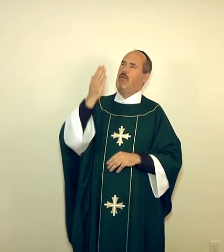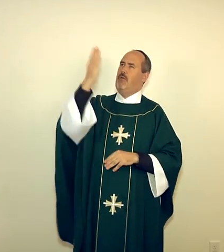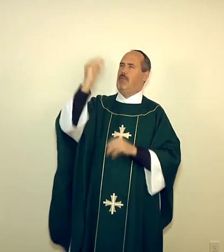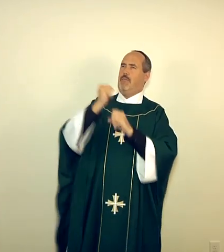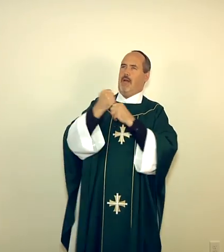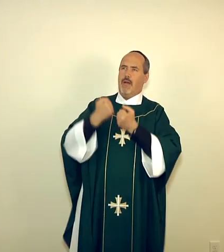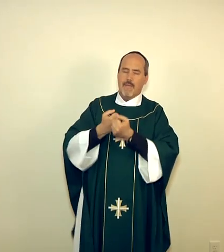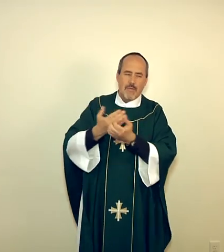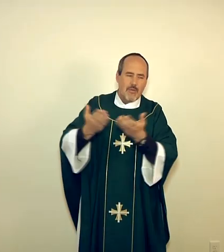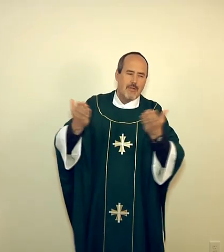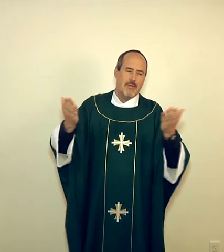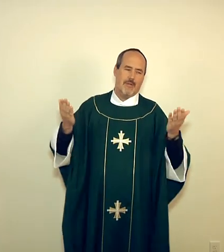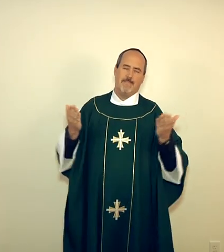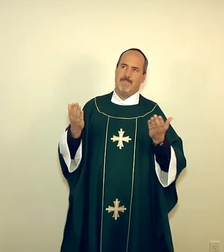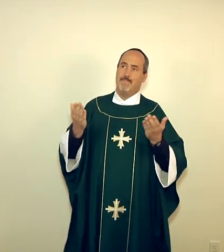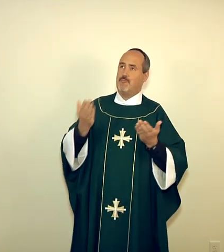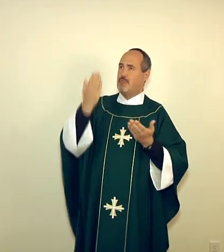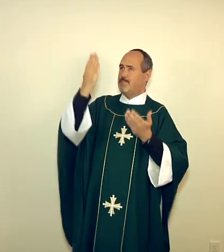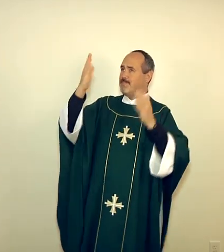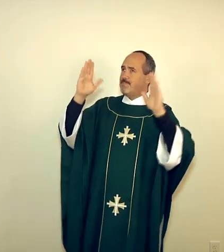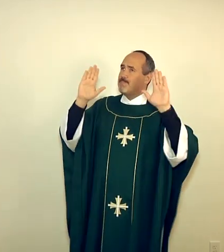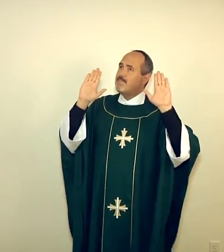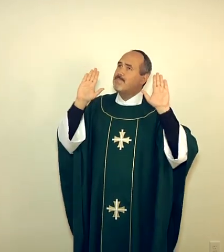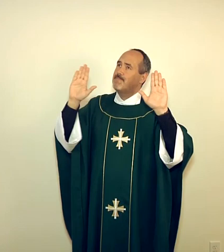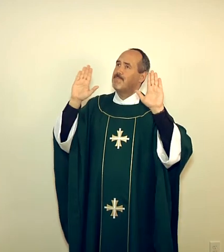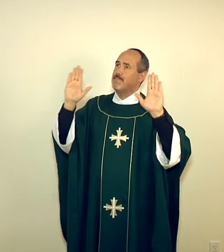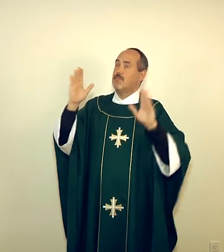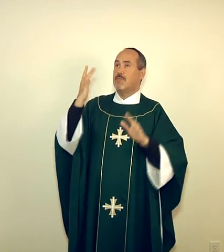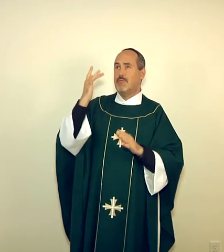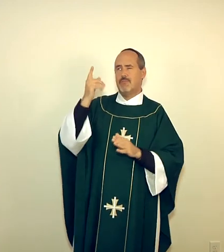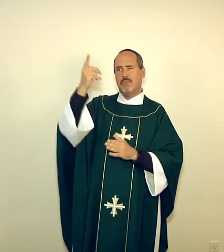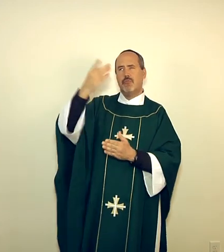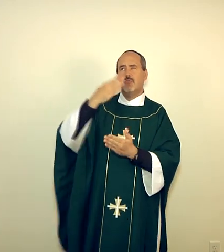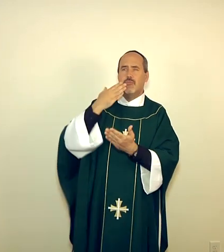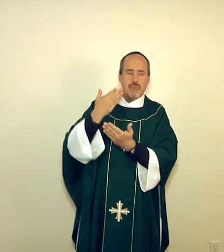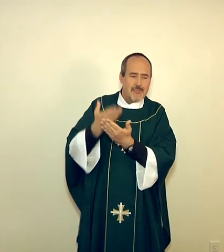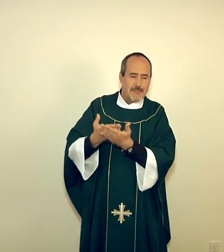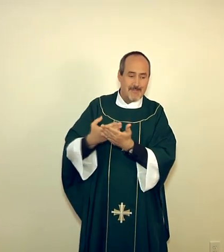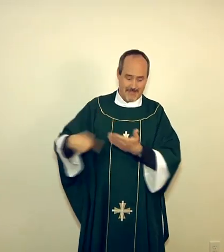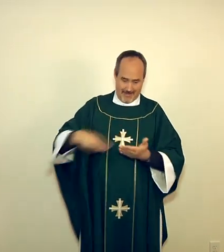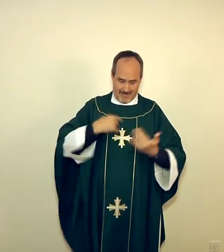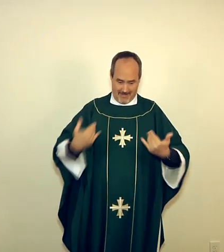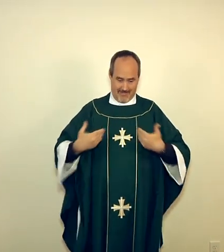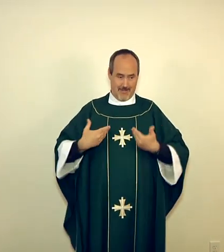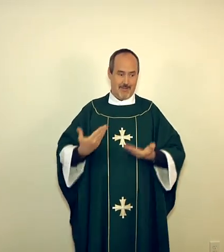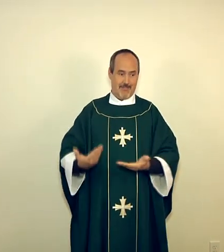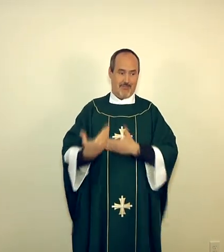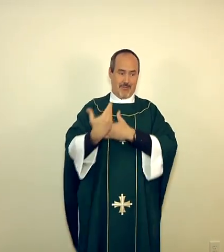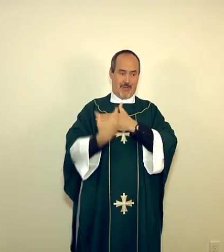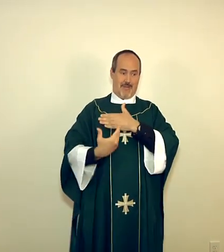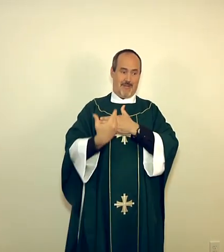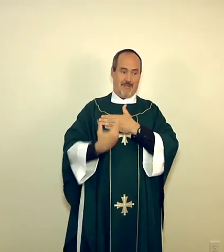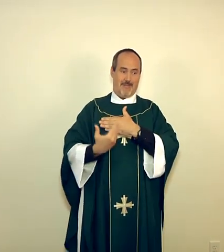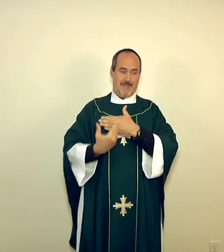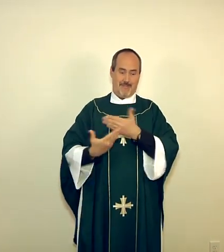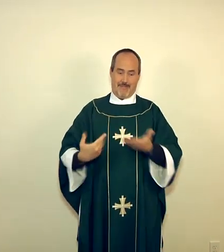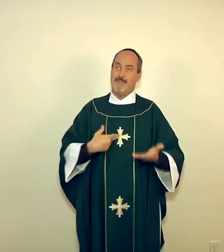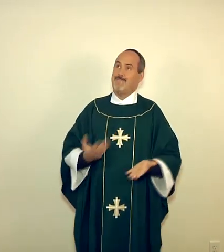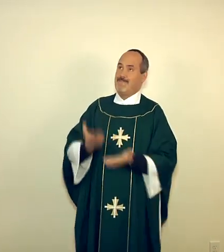Blessed are you, Lord God of all creation, for through your goodness we have received the bread we